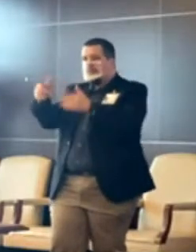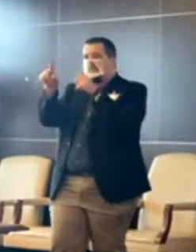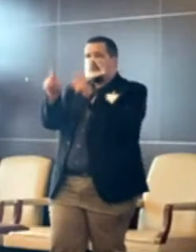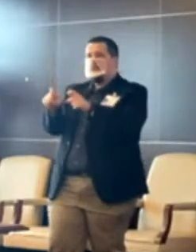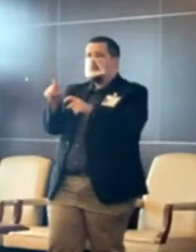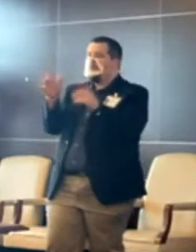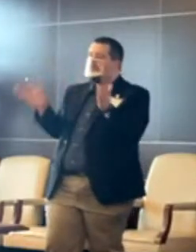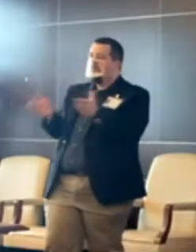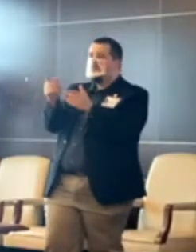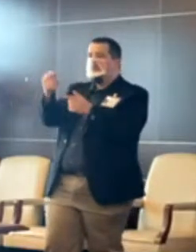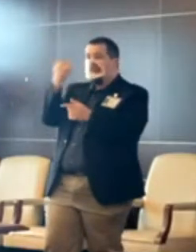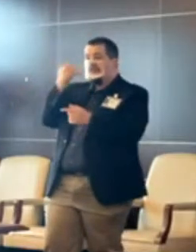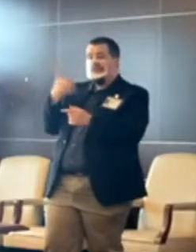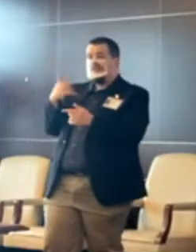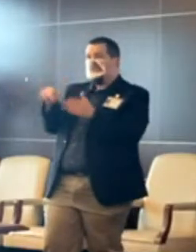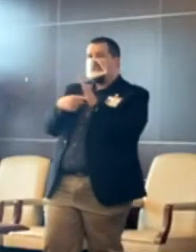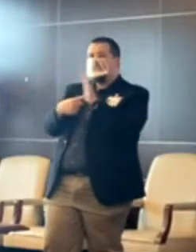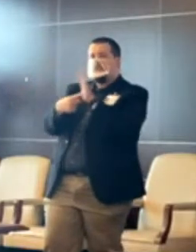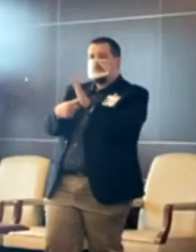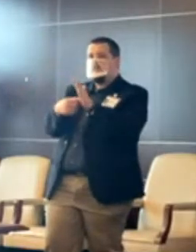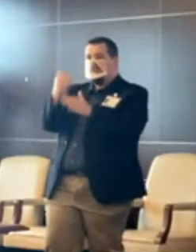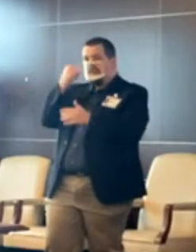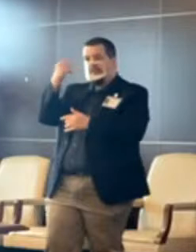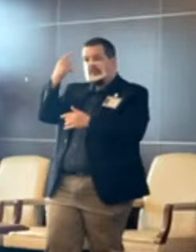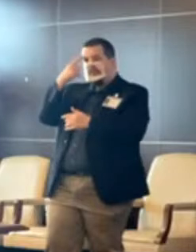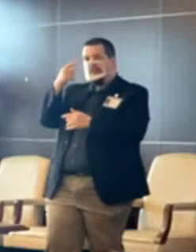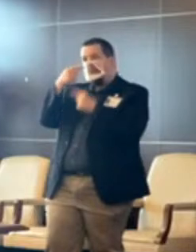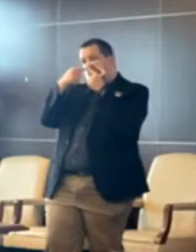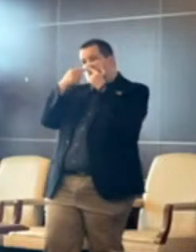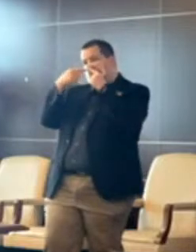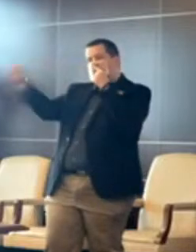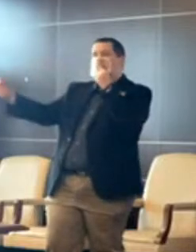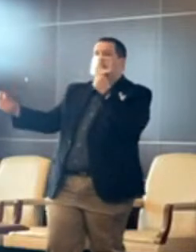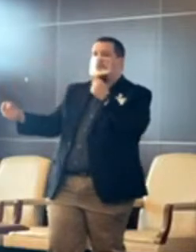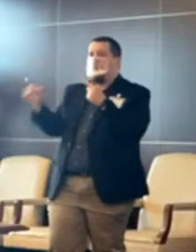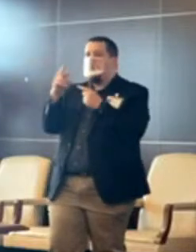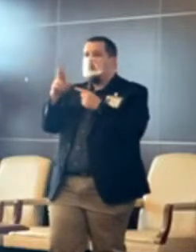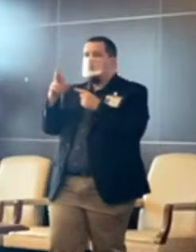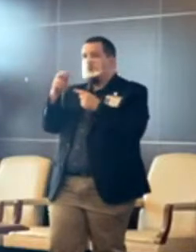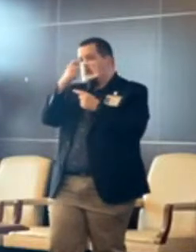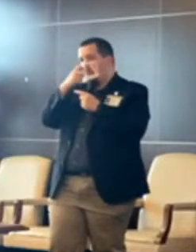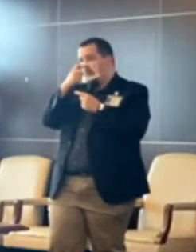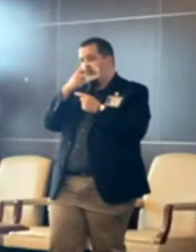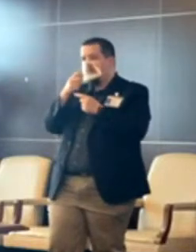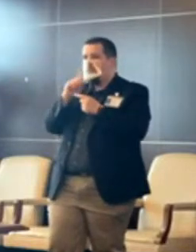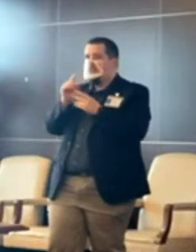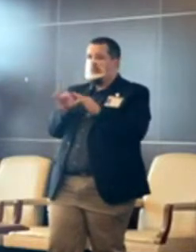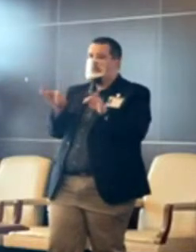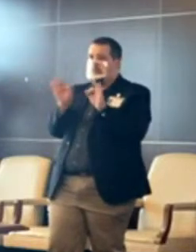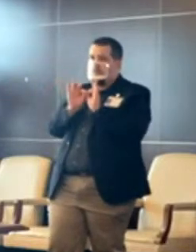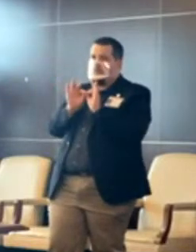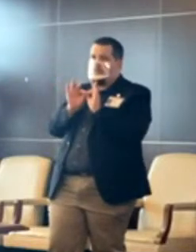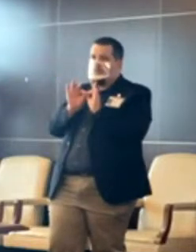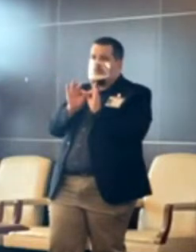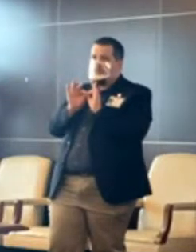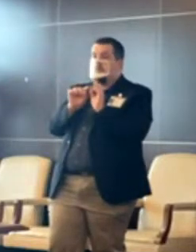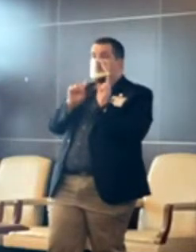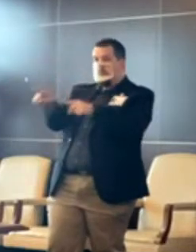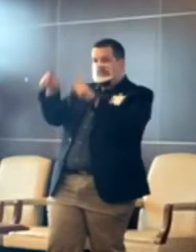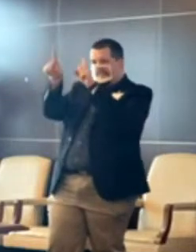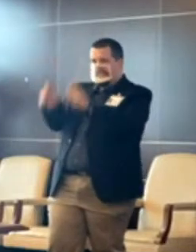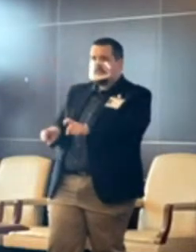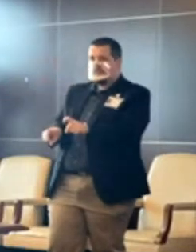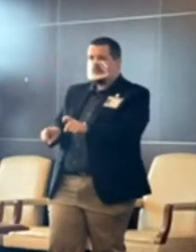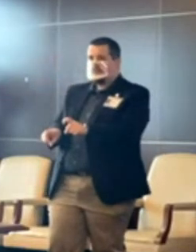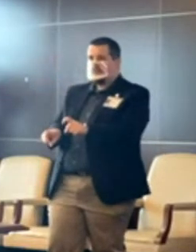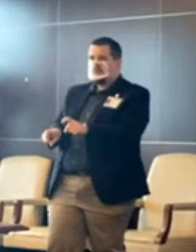encourage you enough. If you have any symptoms, even if you think it's allergies or just a cold, it is really important that you go get